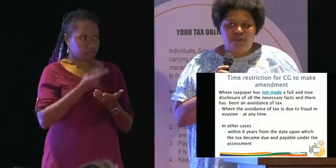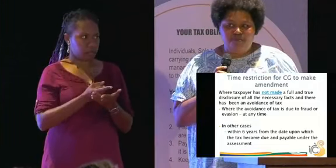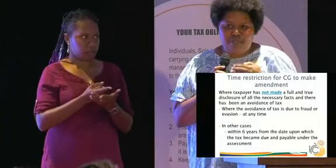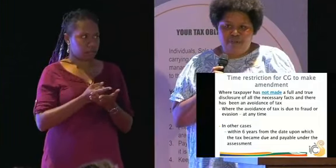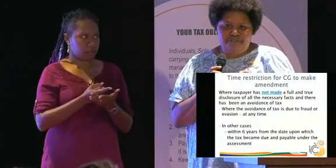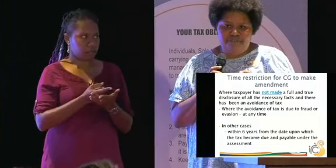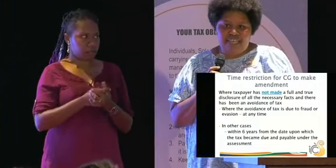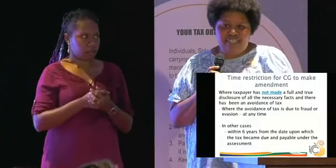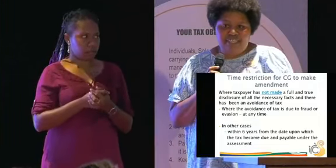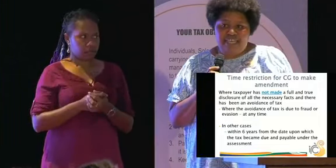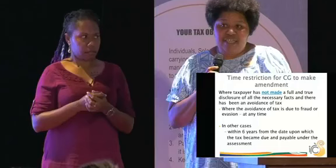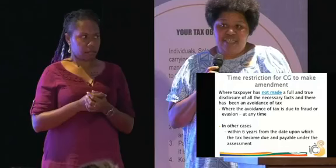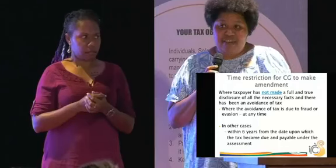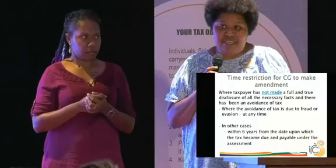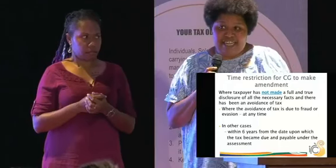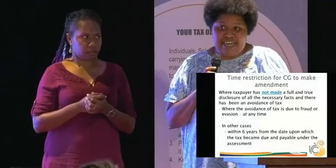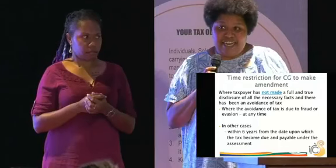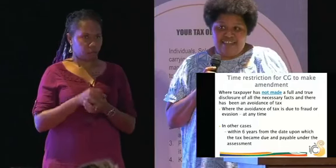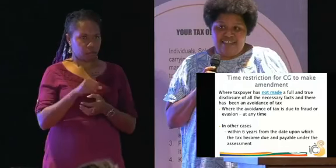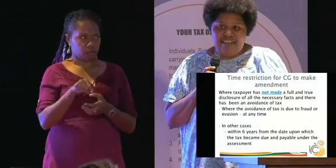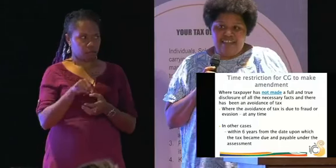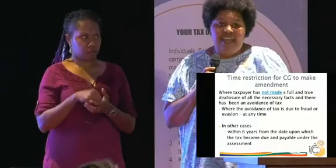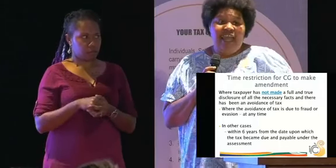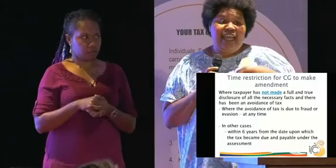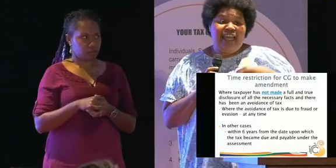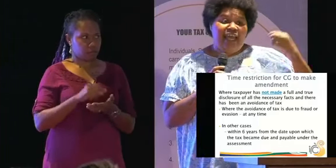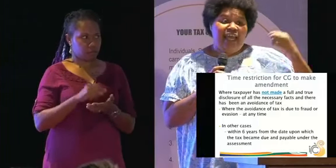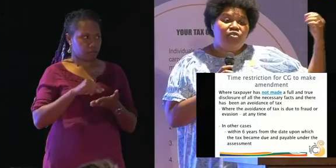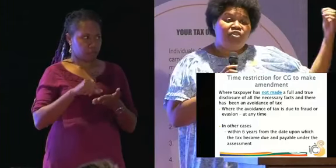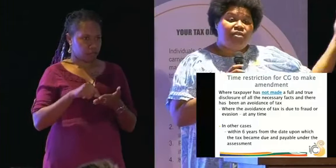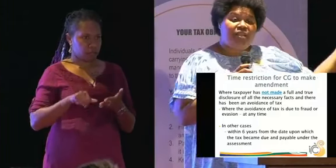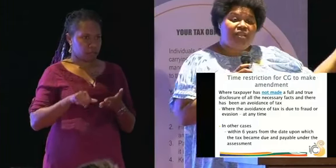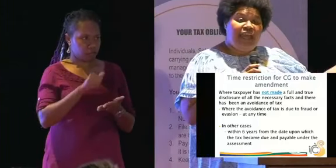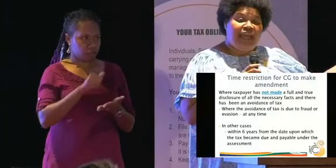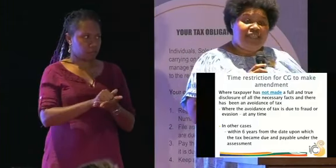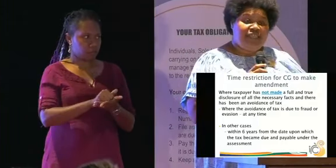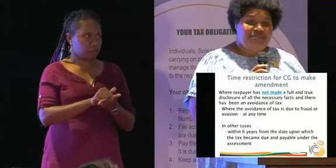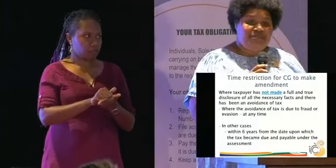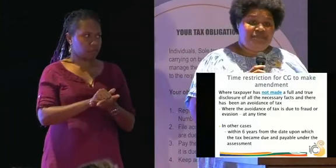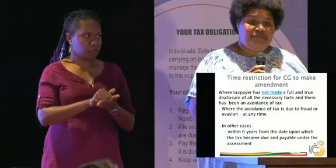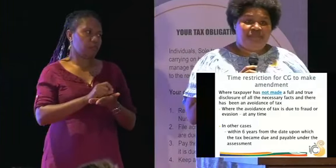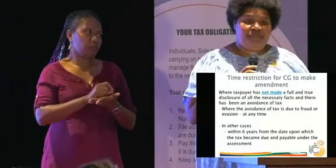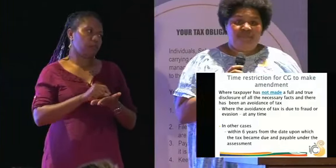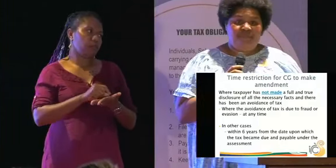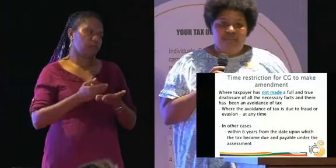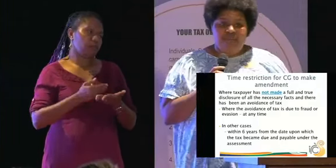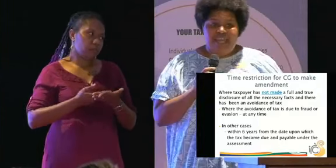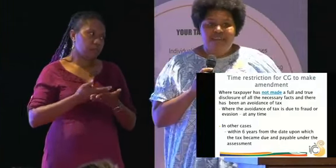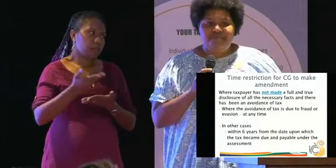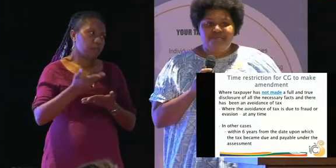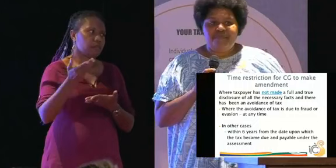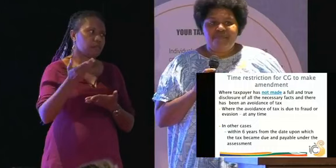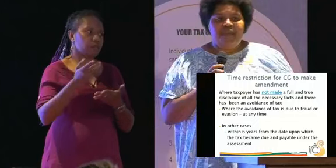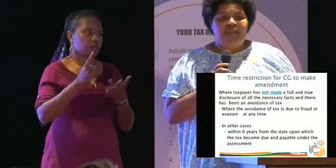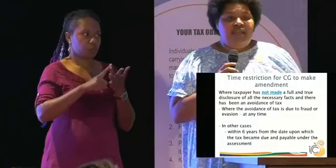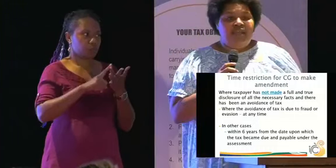not, put in right figures inside this return. And then I lodged it with the IRC.